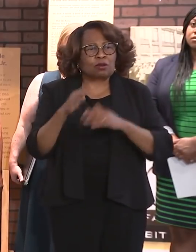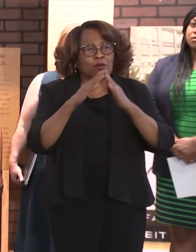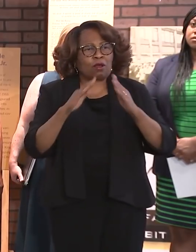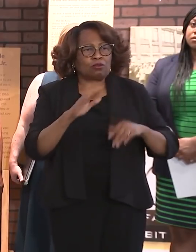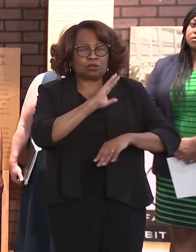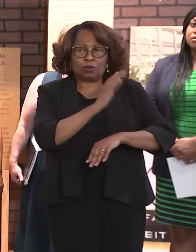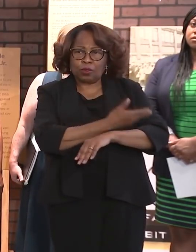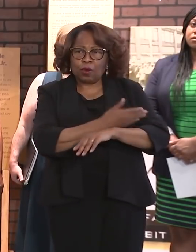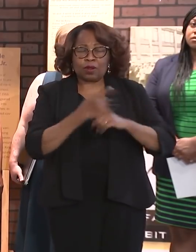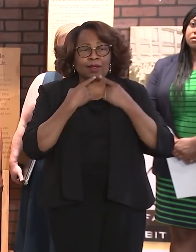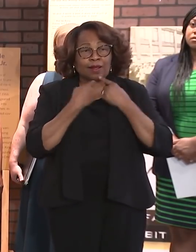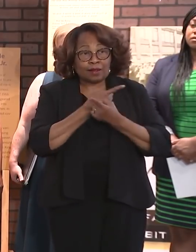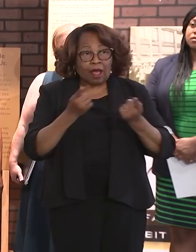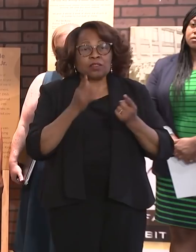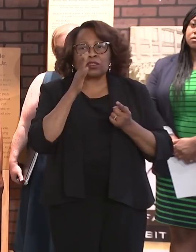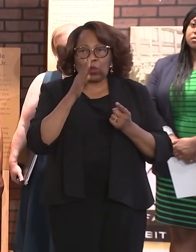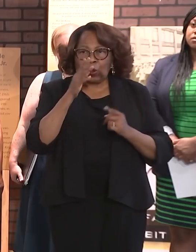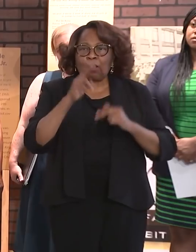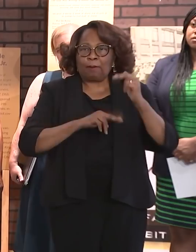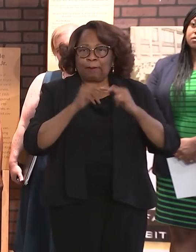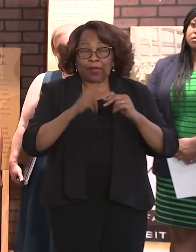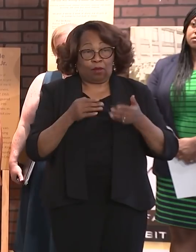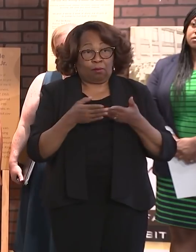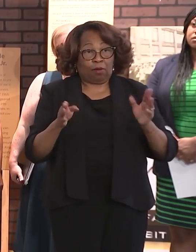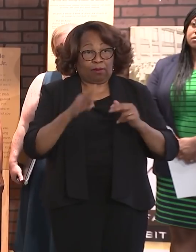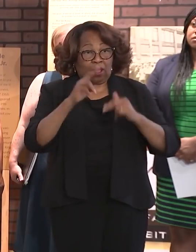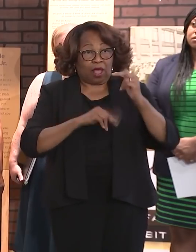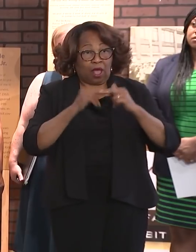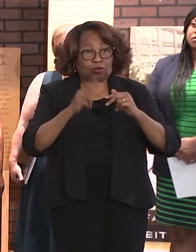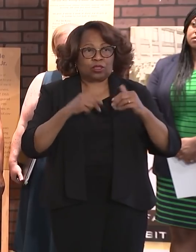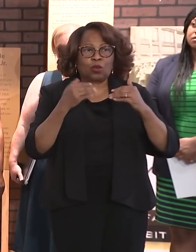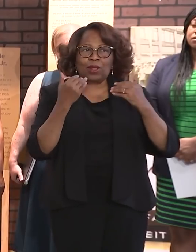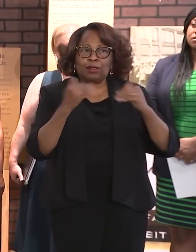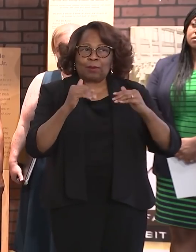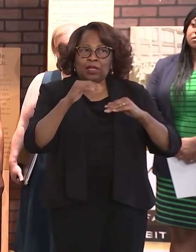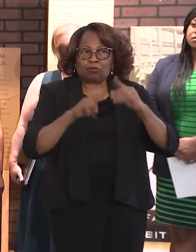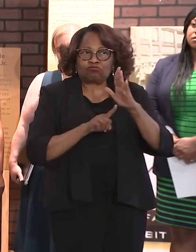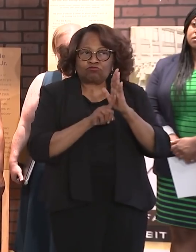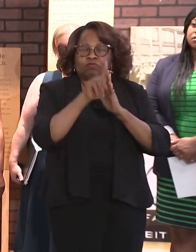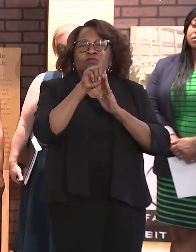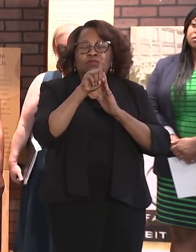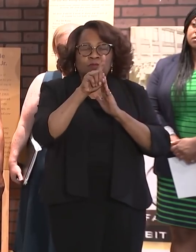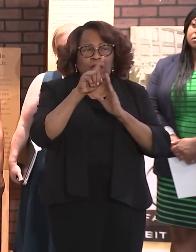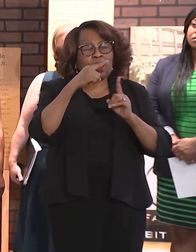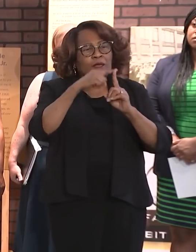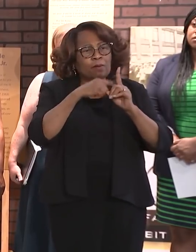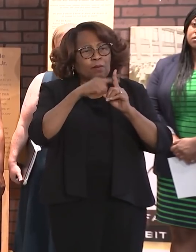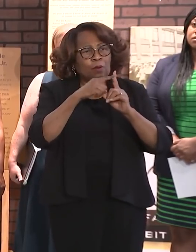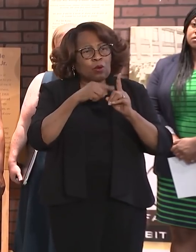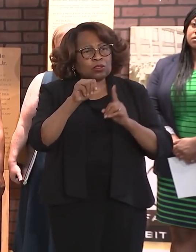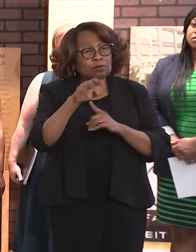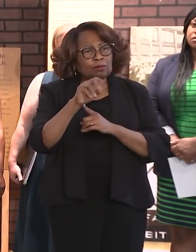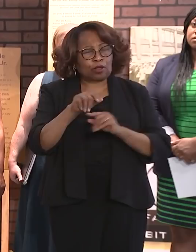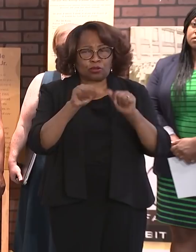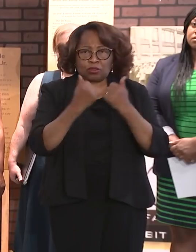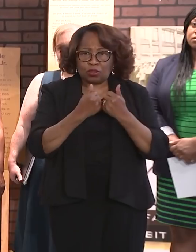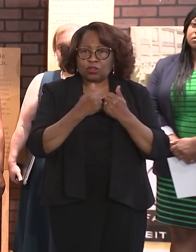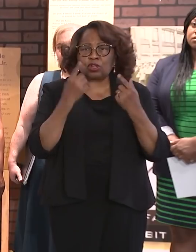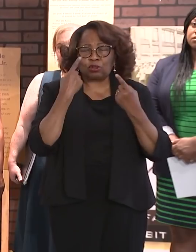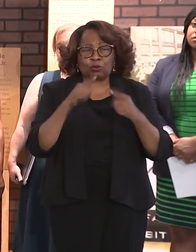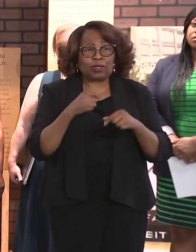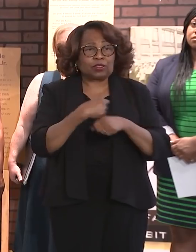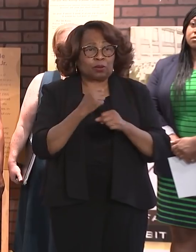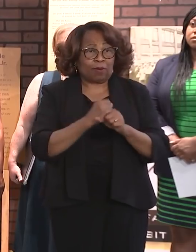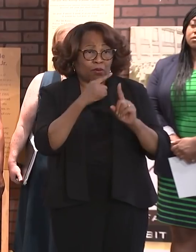Authority announced that it would build public housing with limited height requirements, and the Mortgage Bankers Association agreed to make